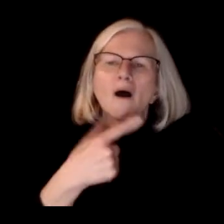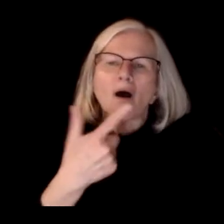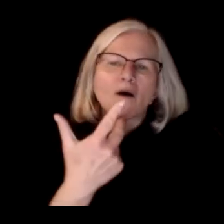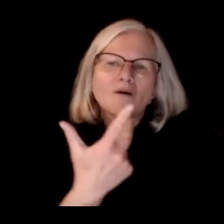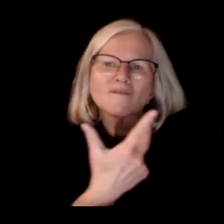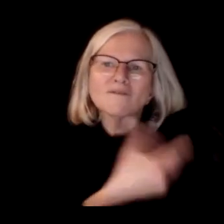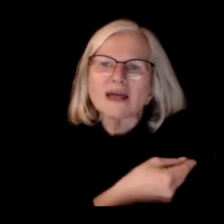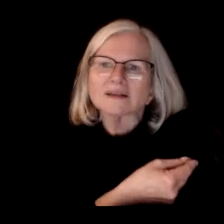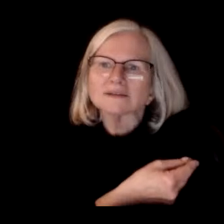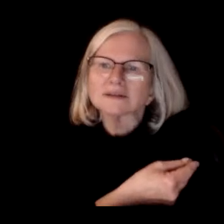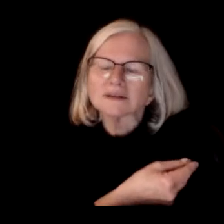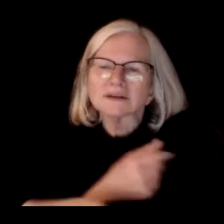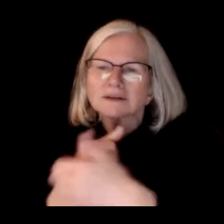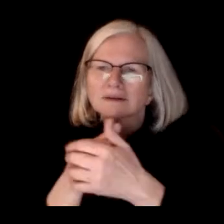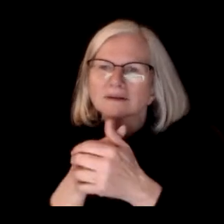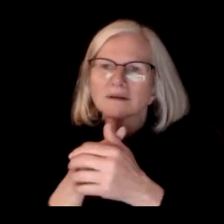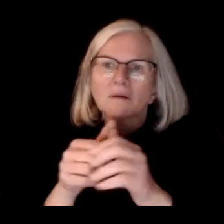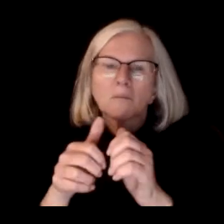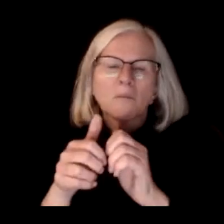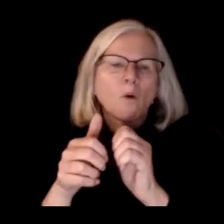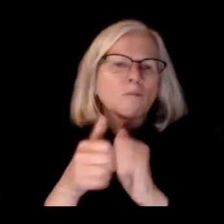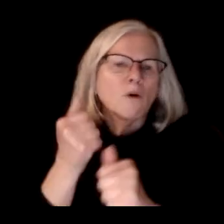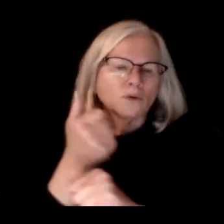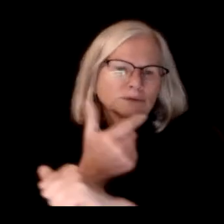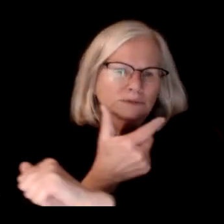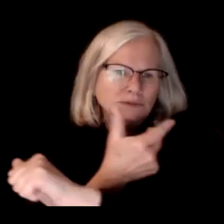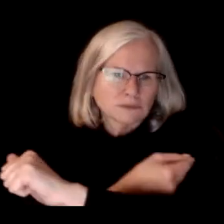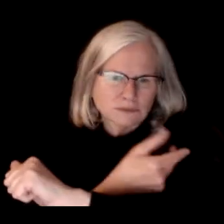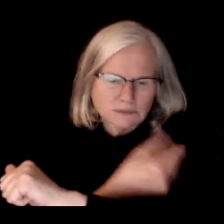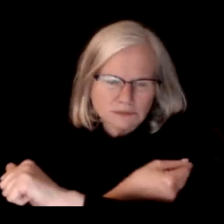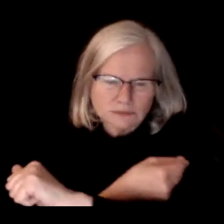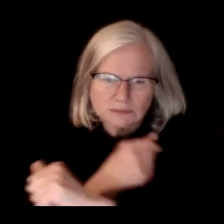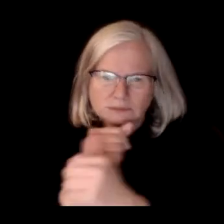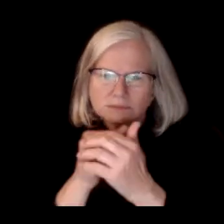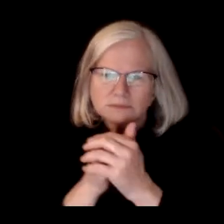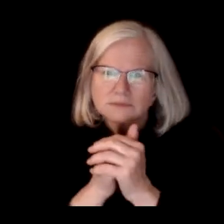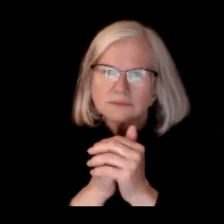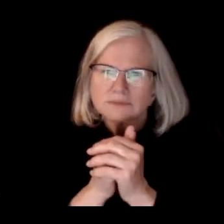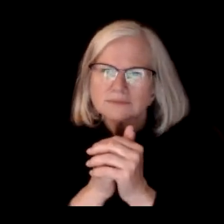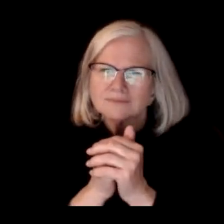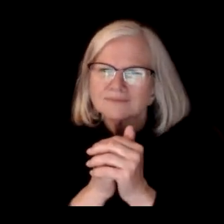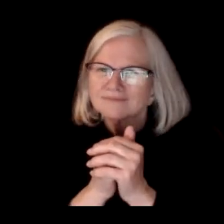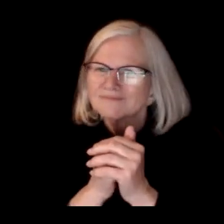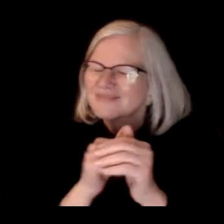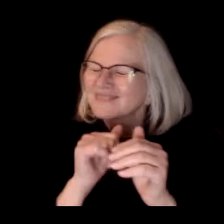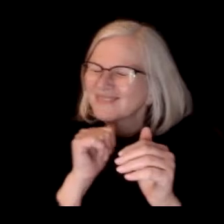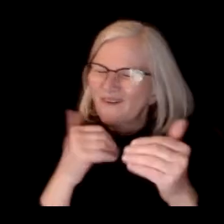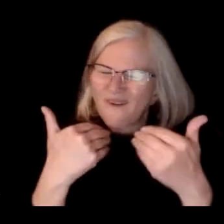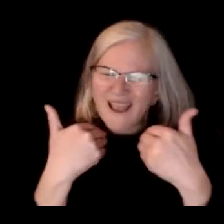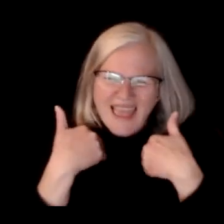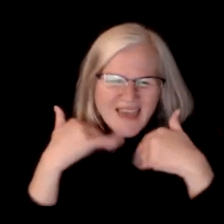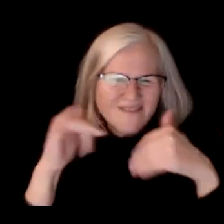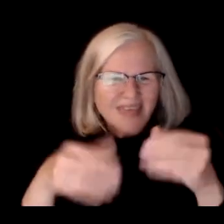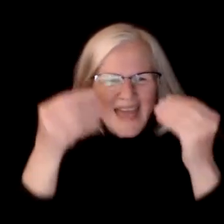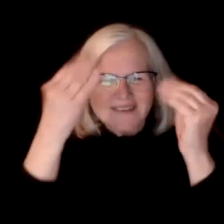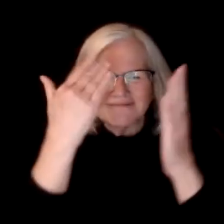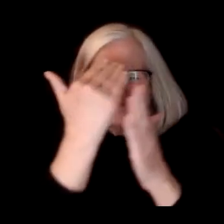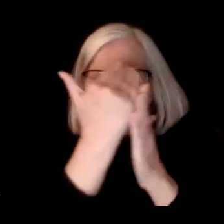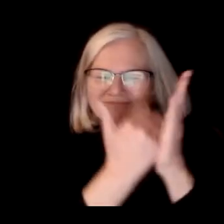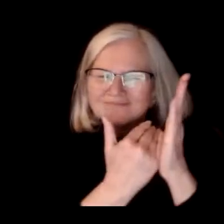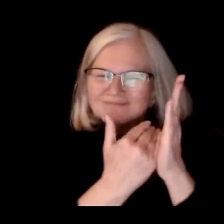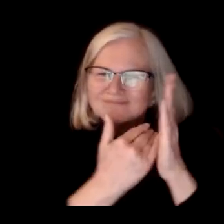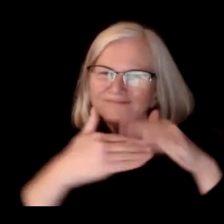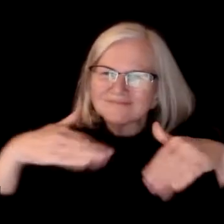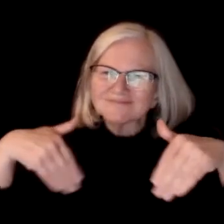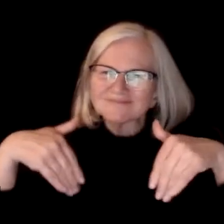the vaccination sites, and that's something we just don't have yet in the data. So I think today's announcement really was, and